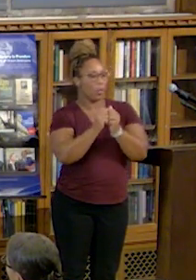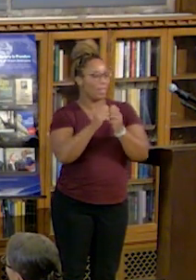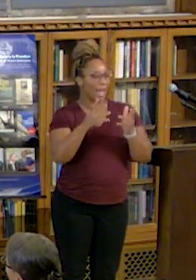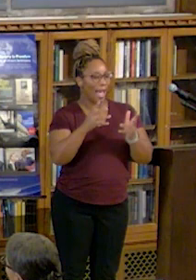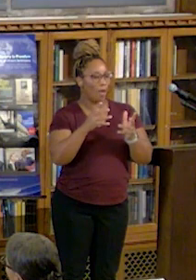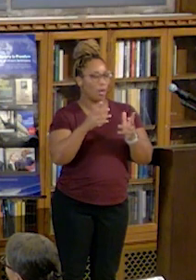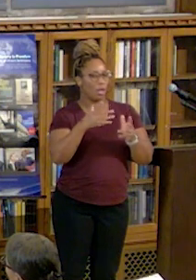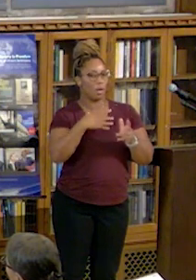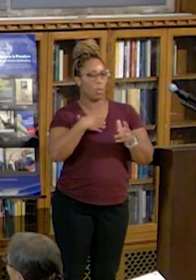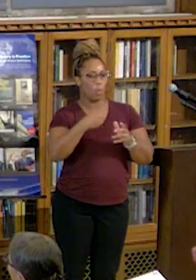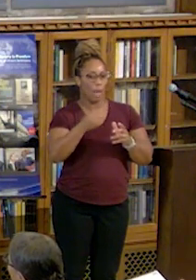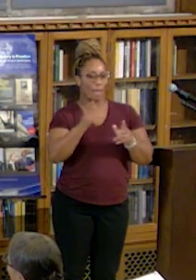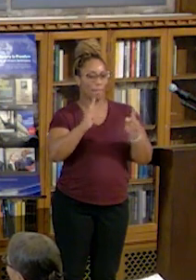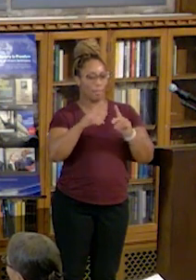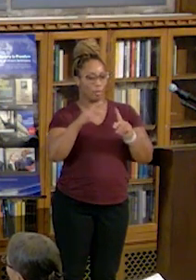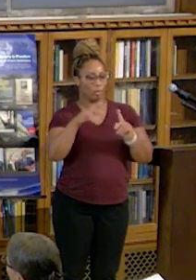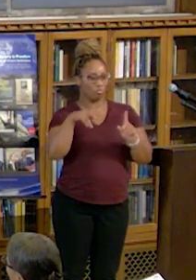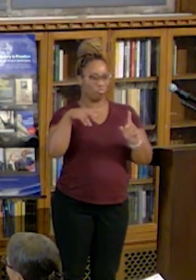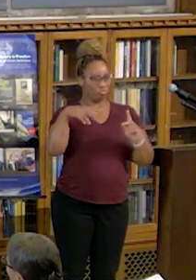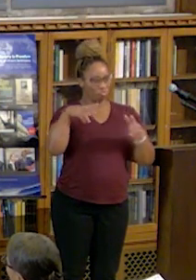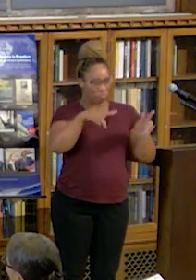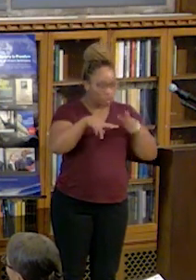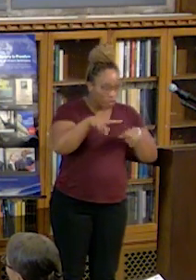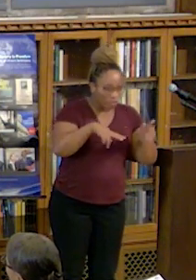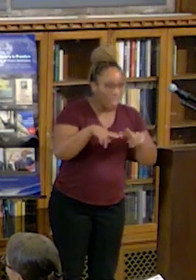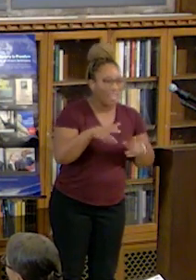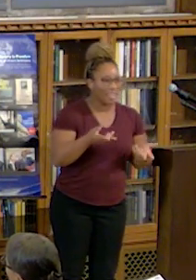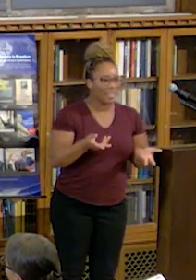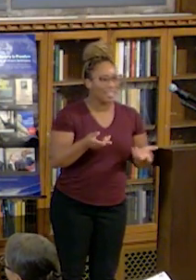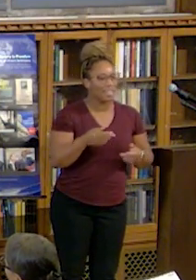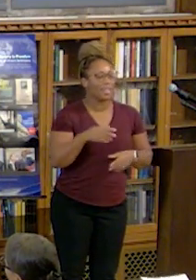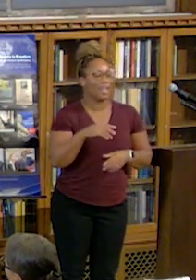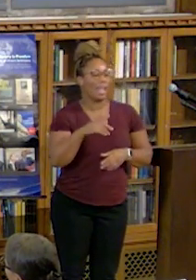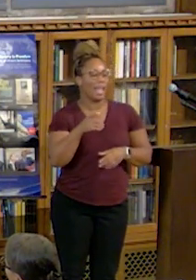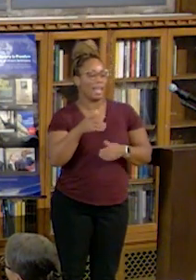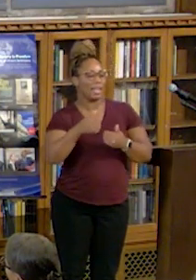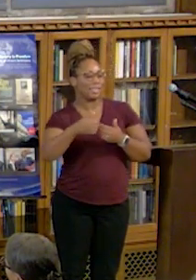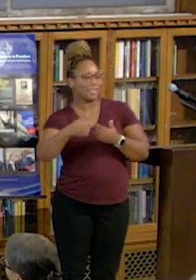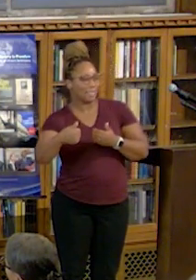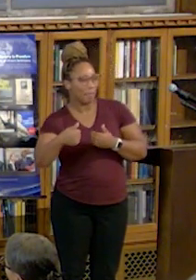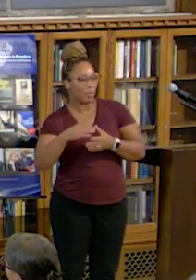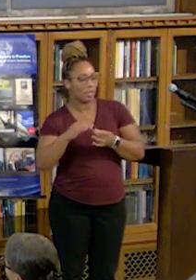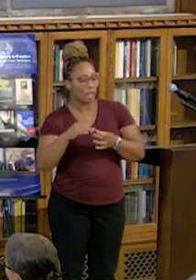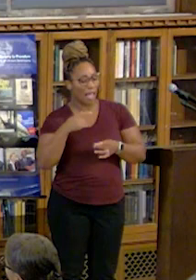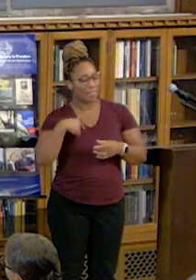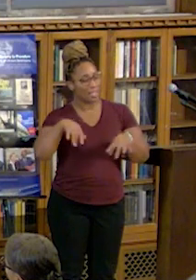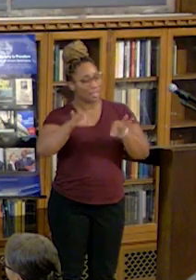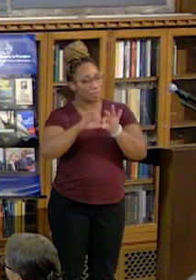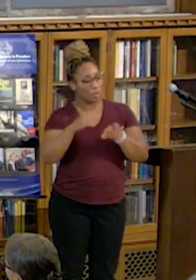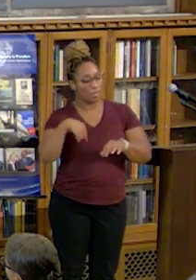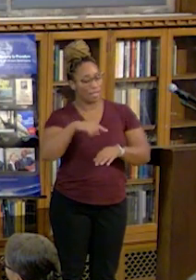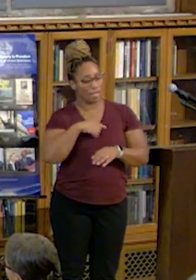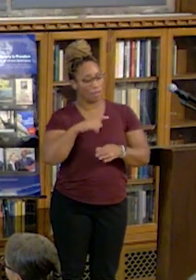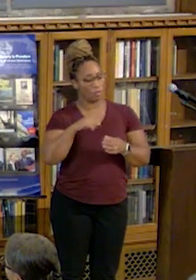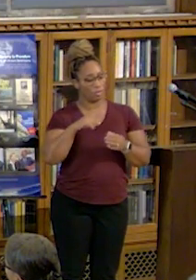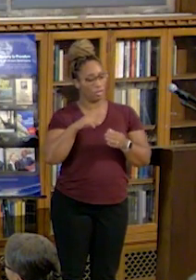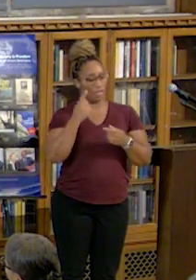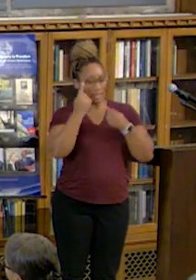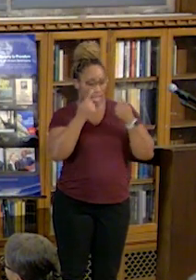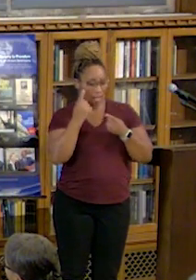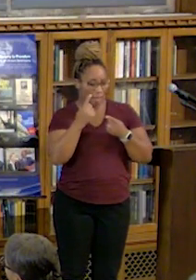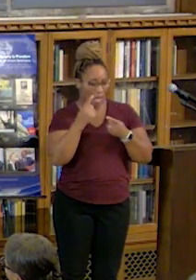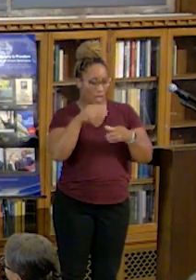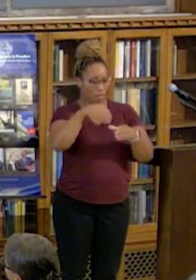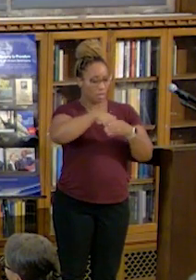the surveillance of white in spite of the surveillance of white people and just as an aside I think it's very important that we begin to really think about the